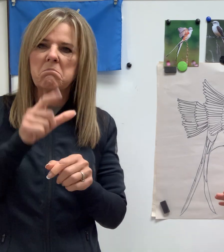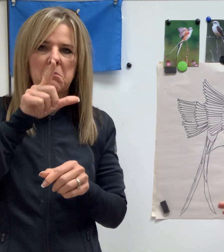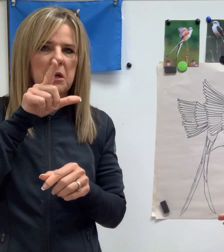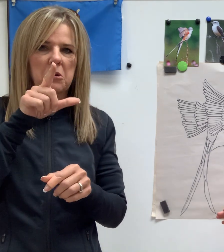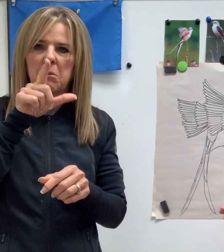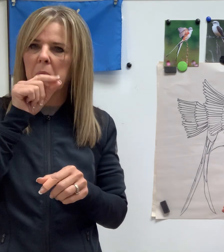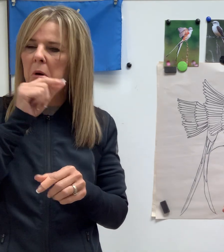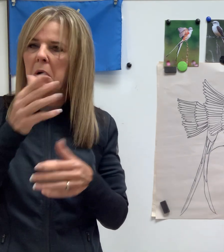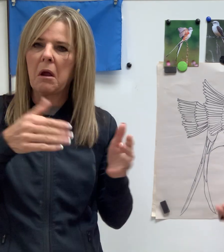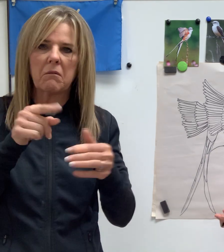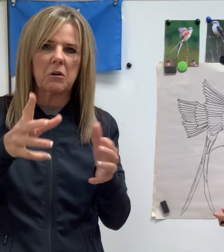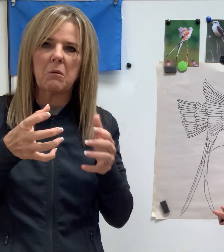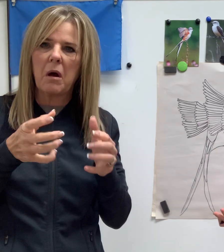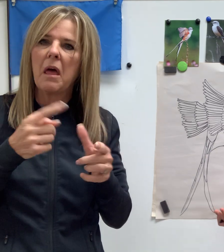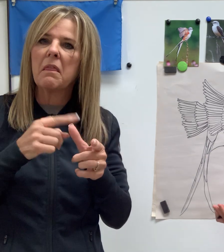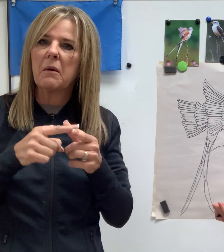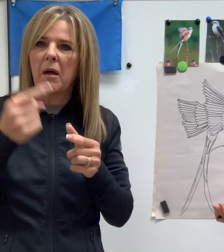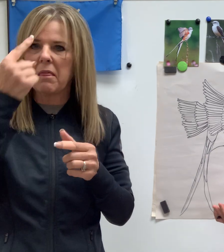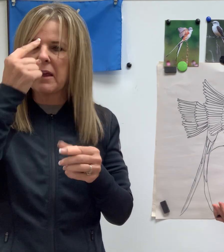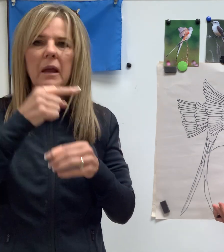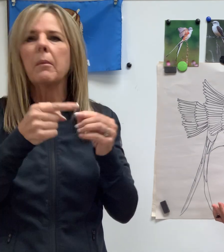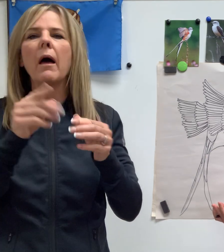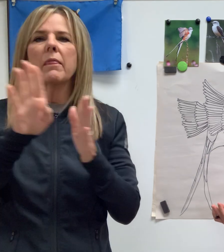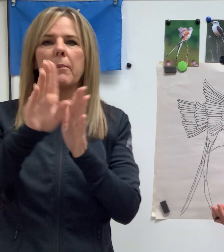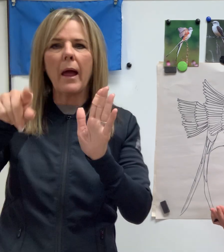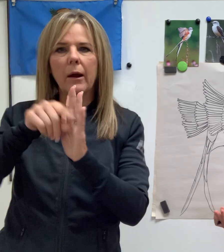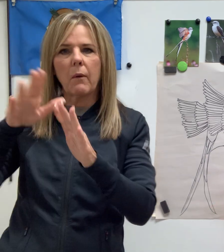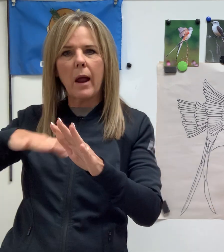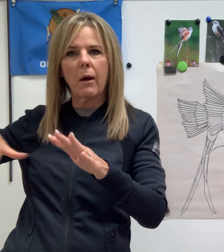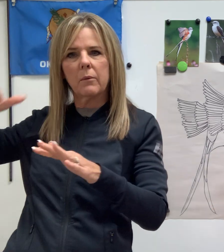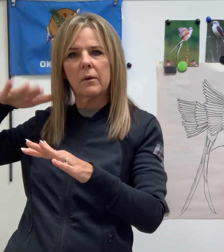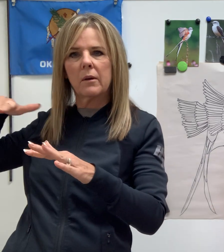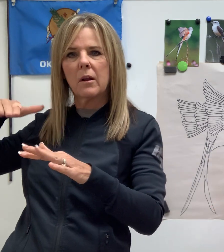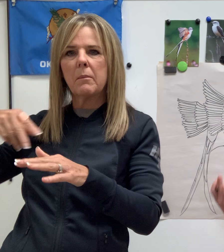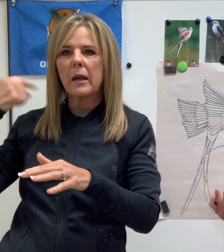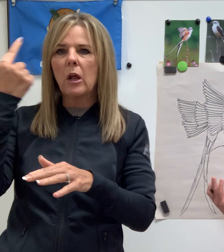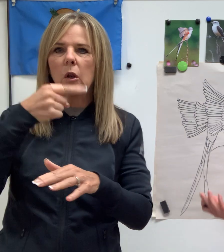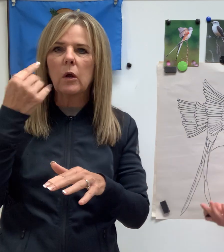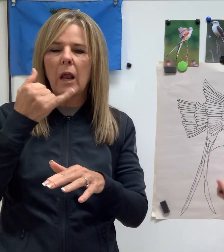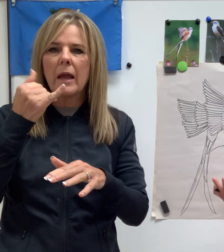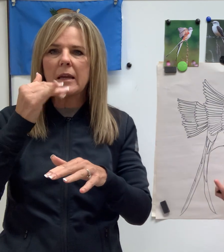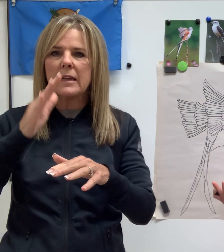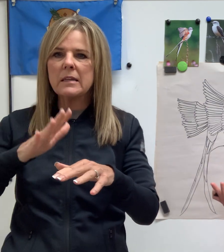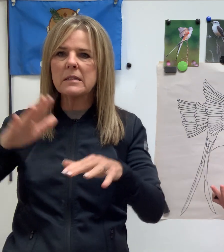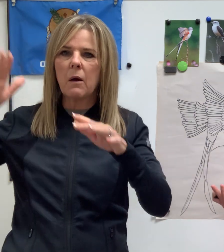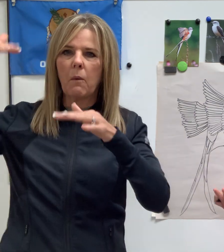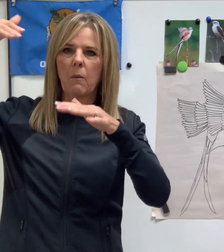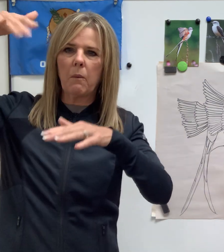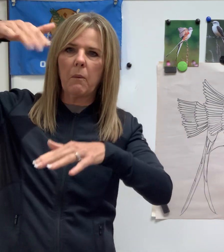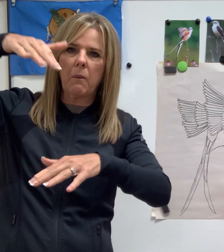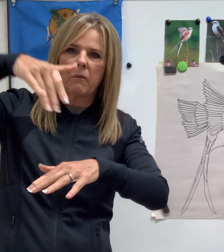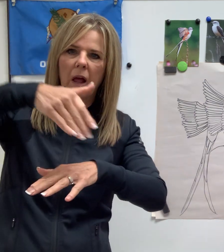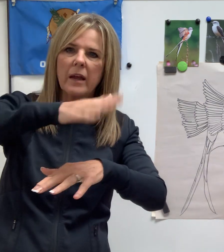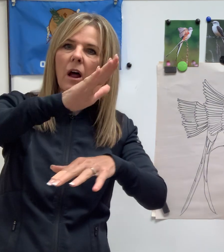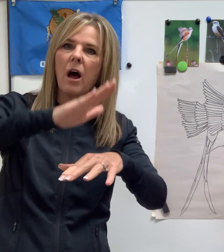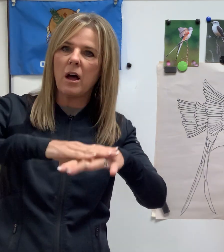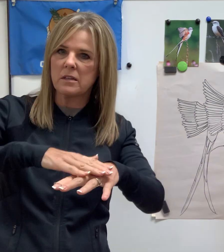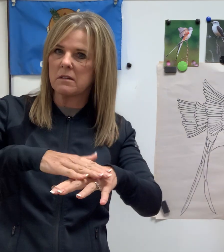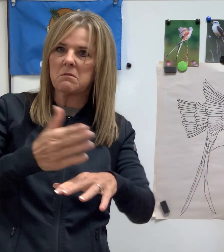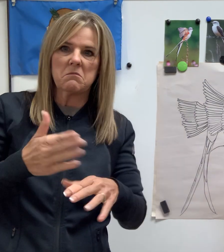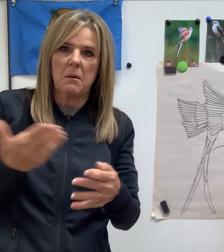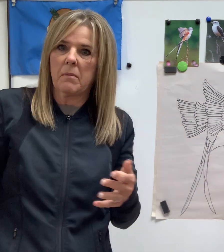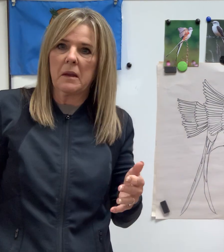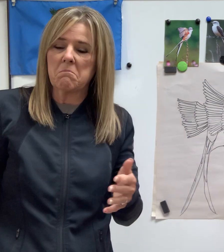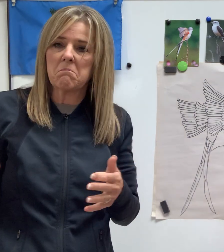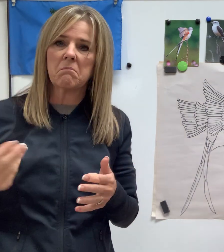want. Then I want you to think about background as always. Make it look like he's landing on something, right? Or maybe there's like a